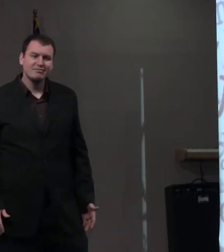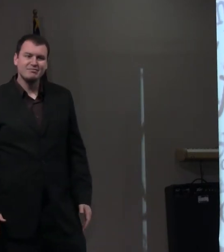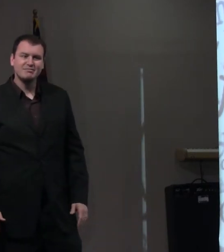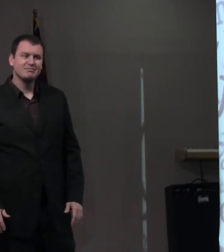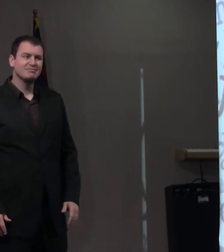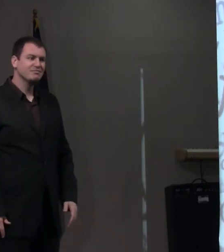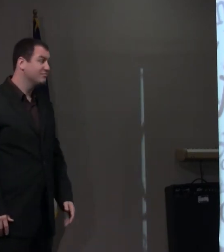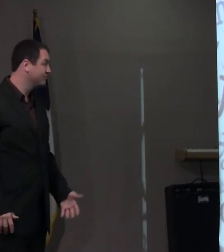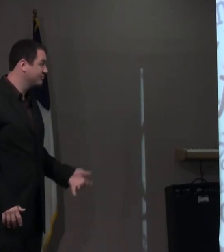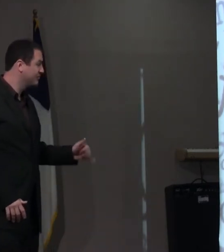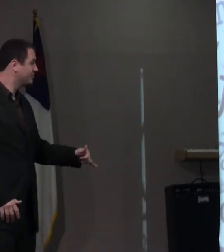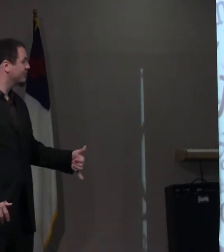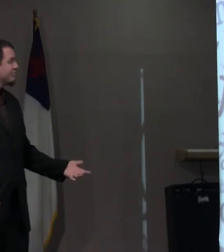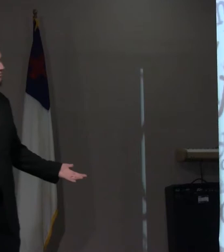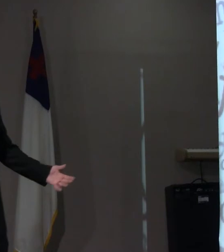Jesus was a servant.